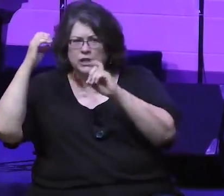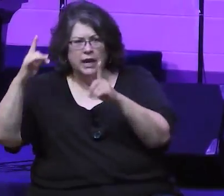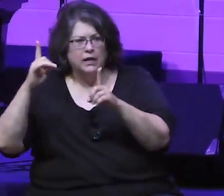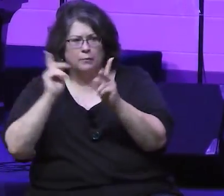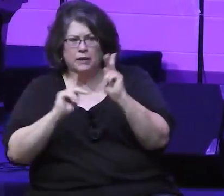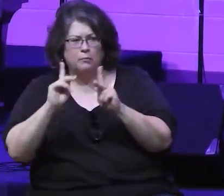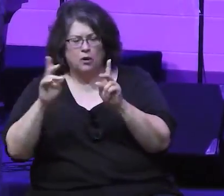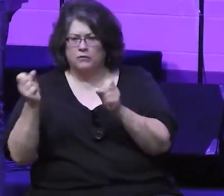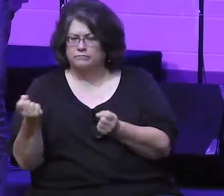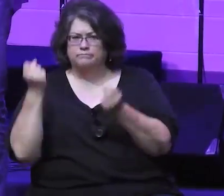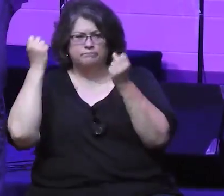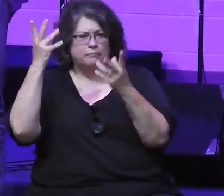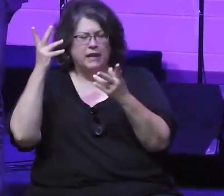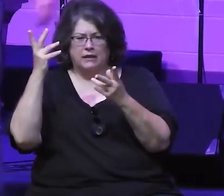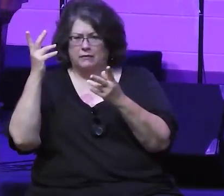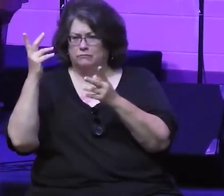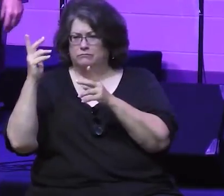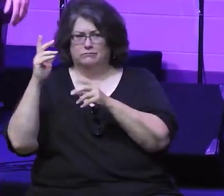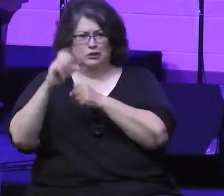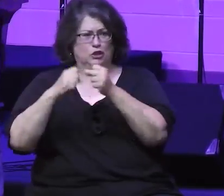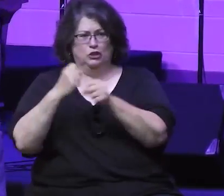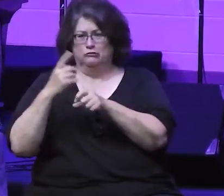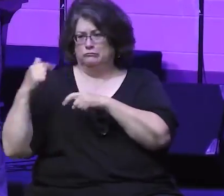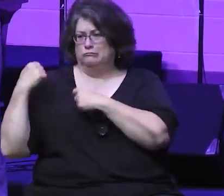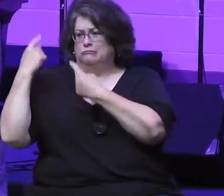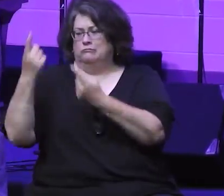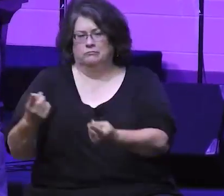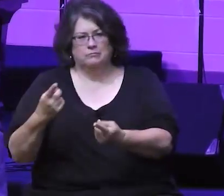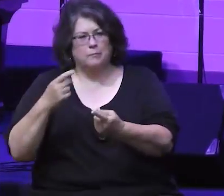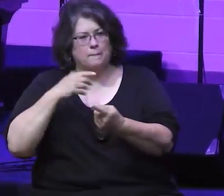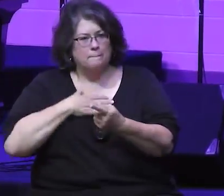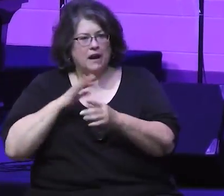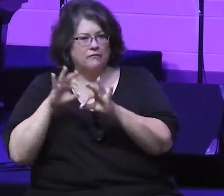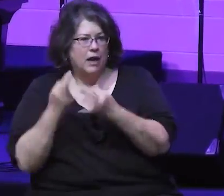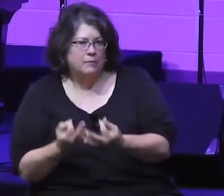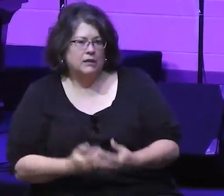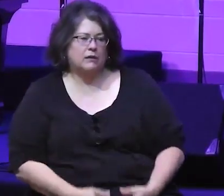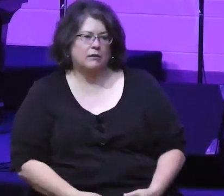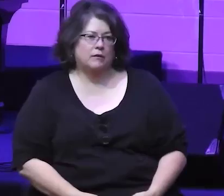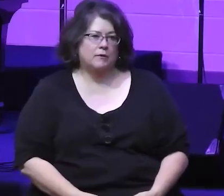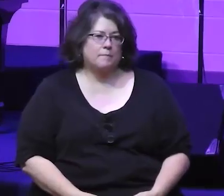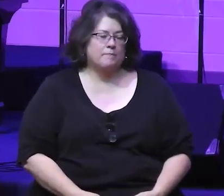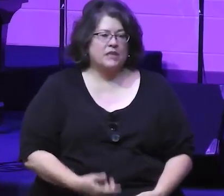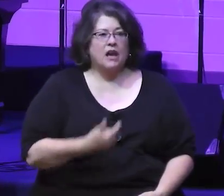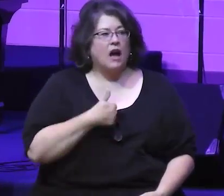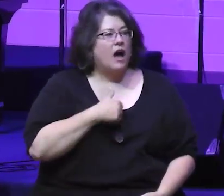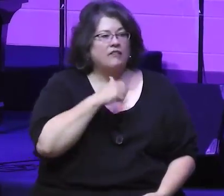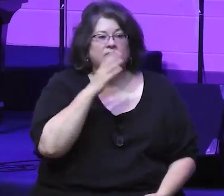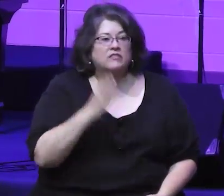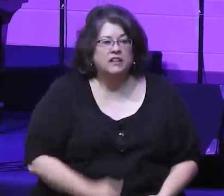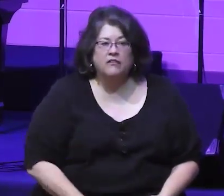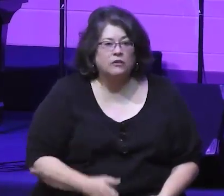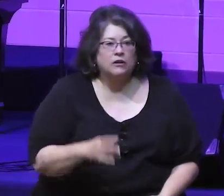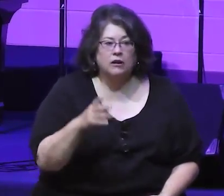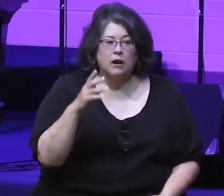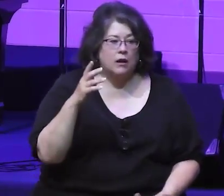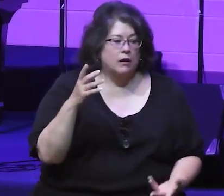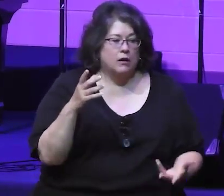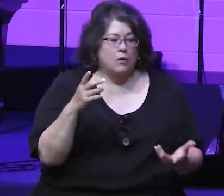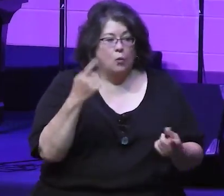A graduate degree is simply an expectation of how the world works. I've never missed a meal. I've never wondered where my next meal was coming